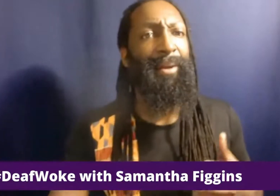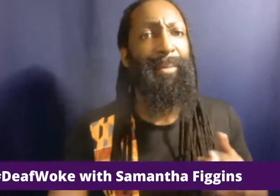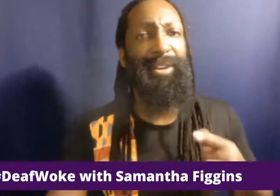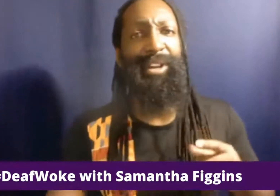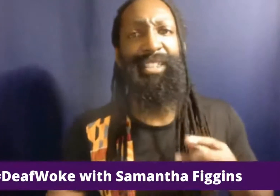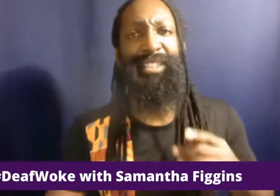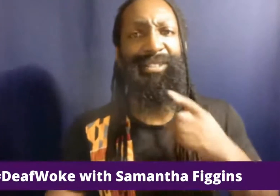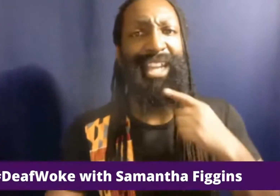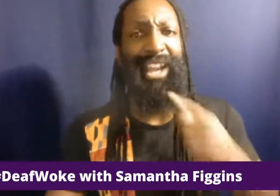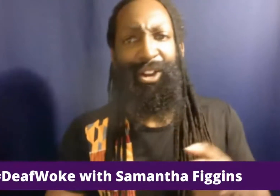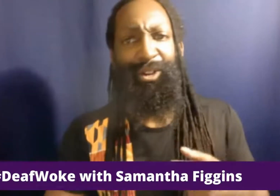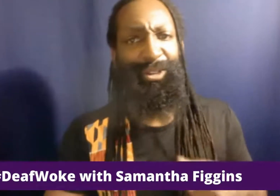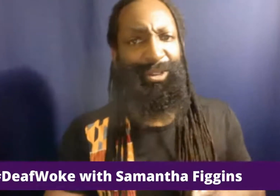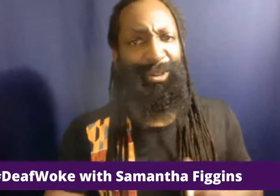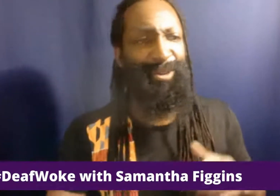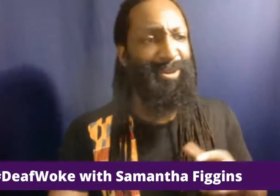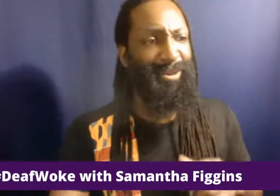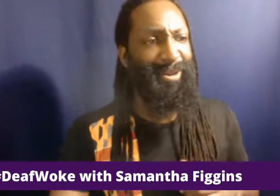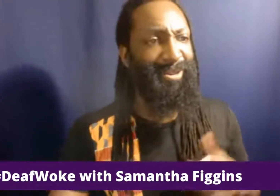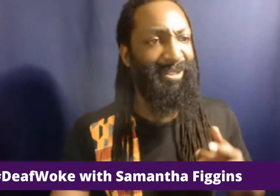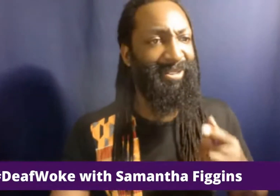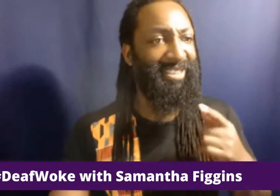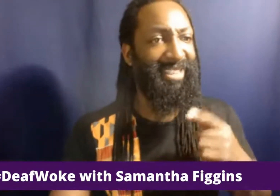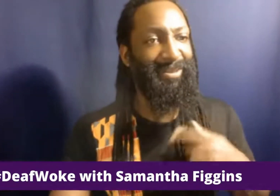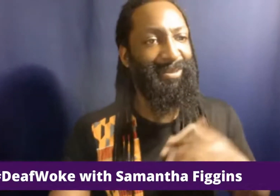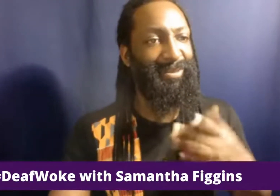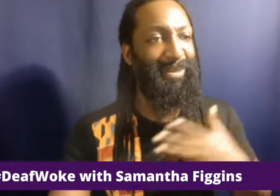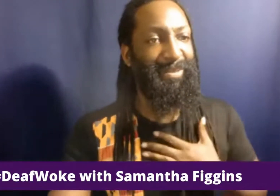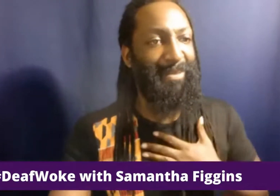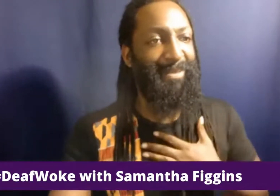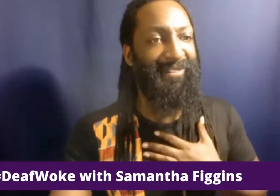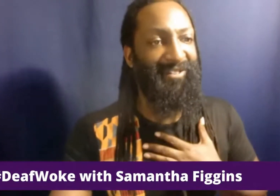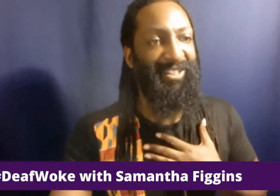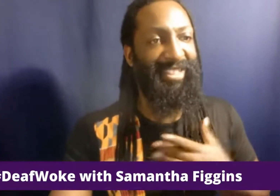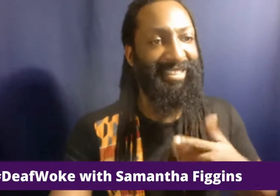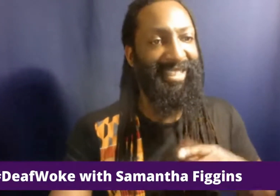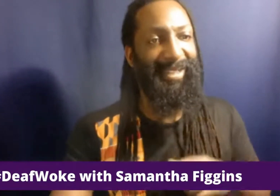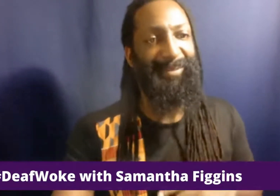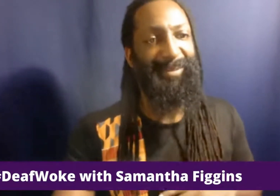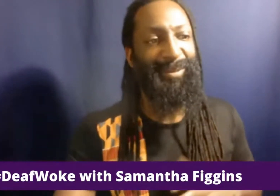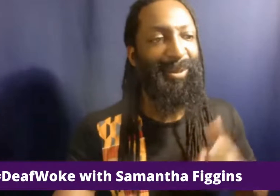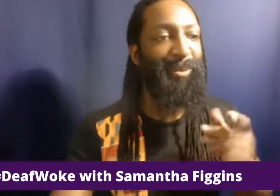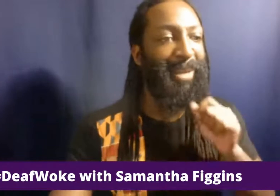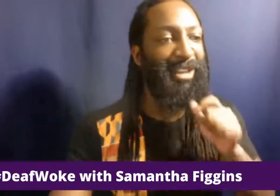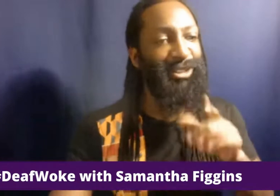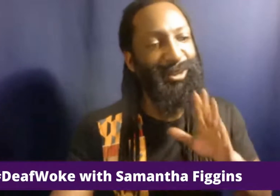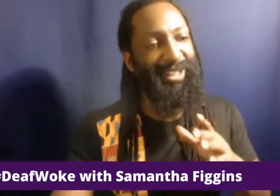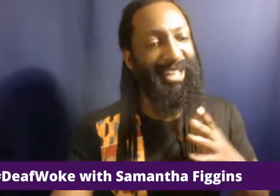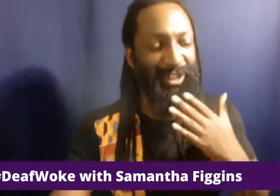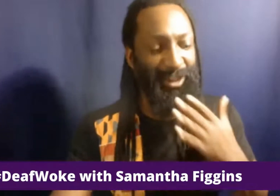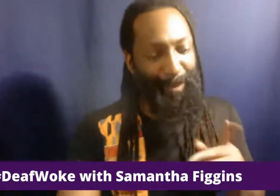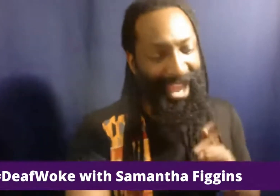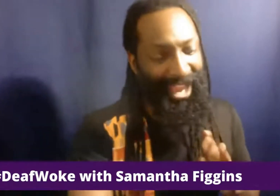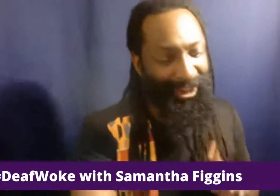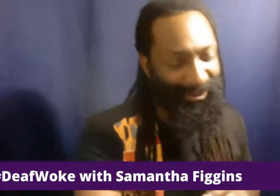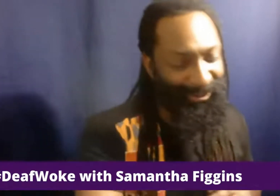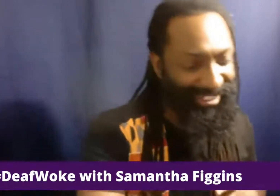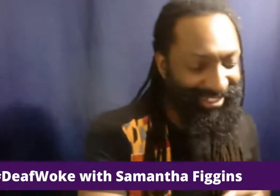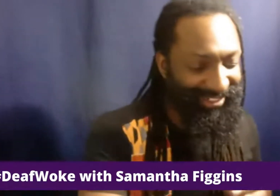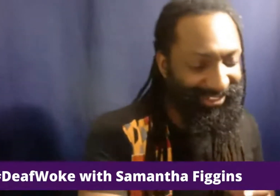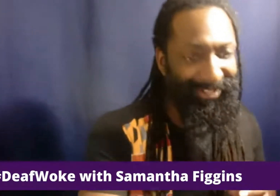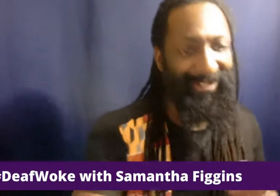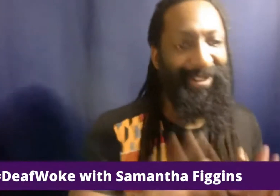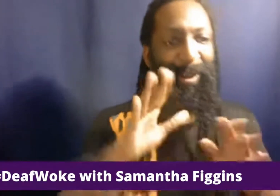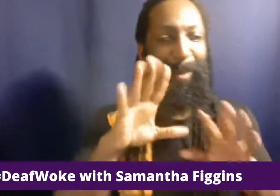And I'm going to tell you about my friend. Yeah, I want to make sure I got a good